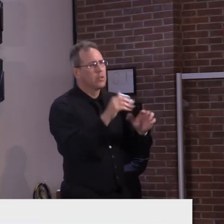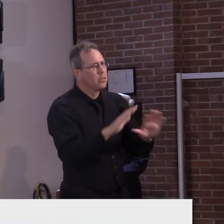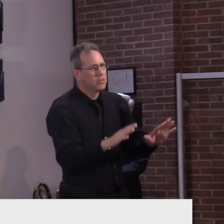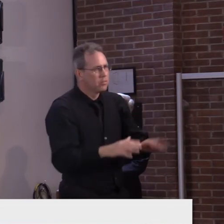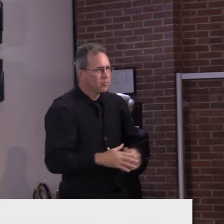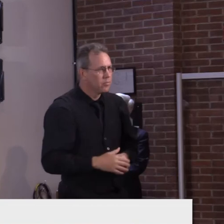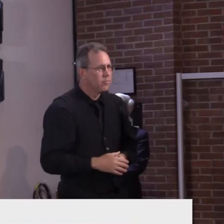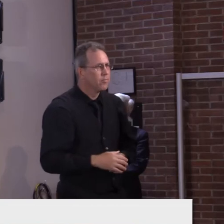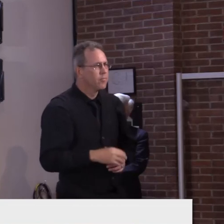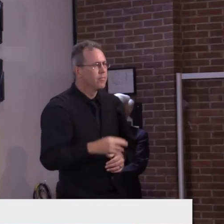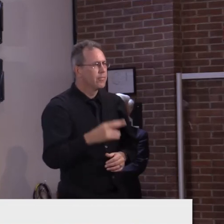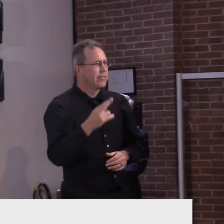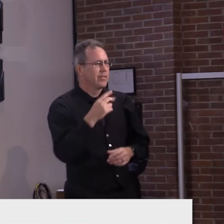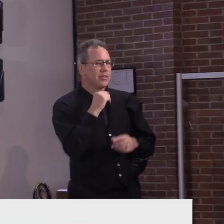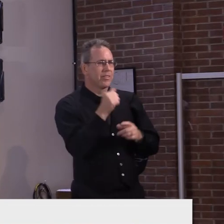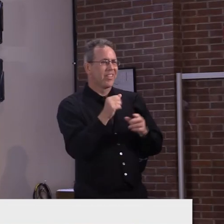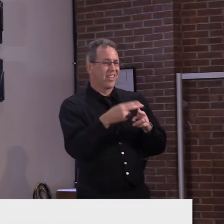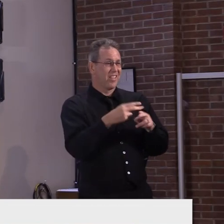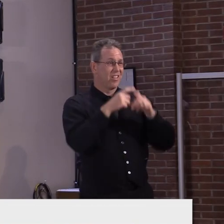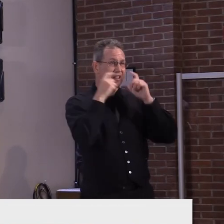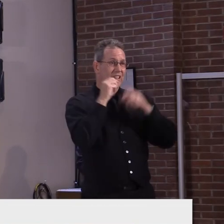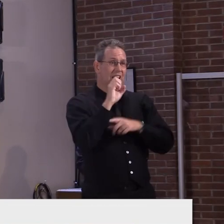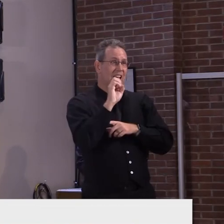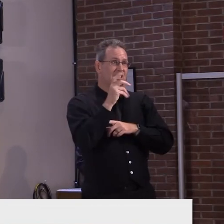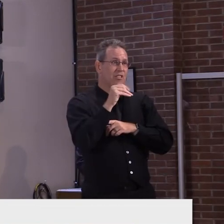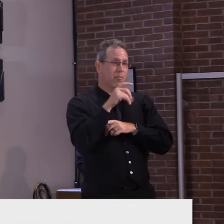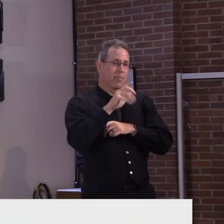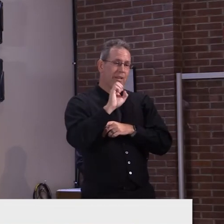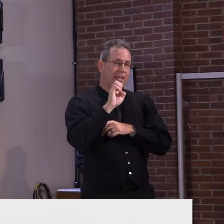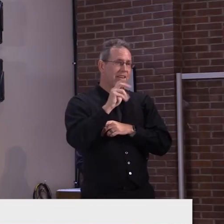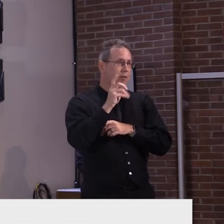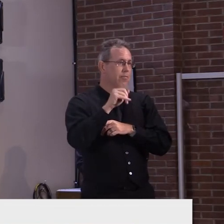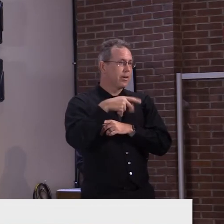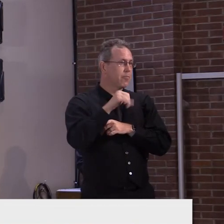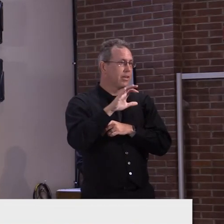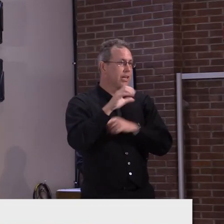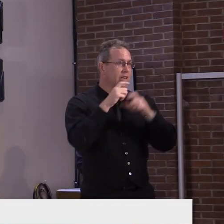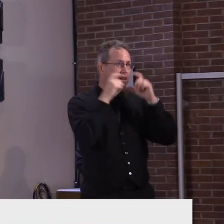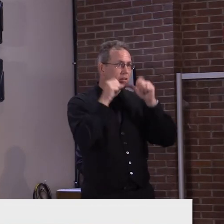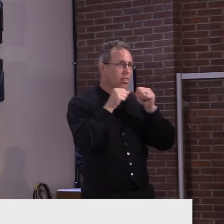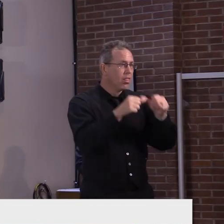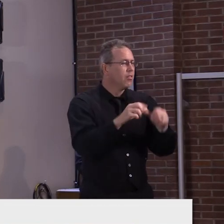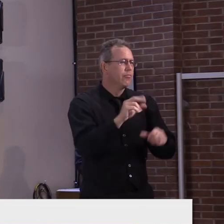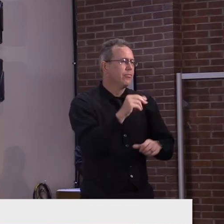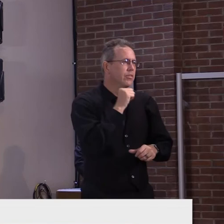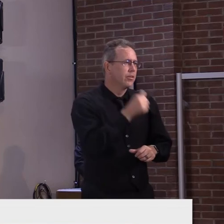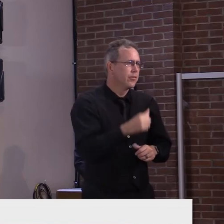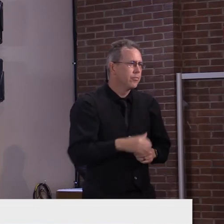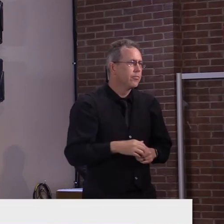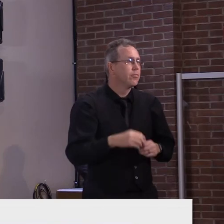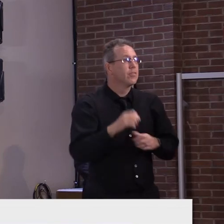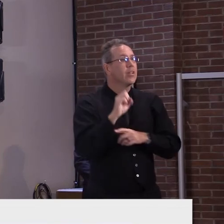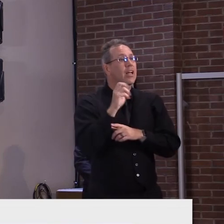endemic state yet. But I'm thinking we're going to get there faster than that.